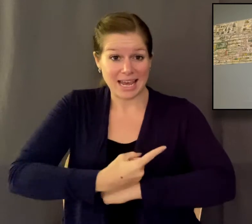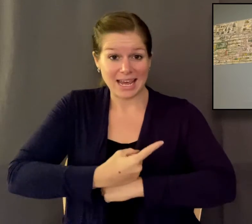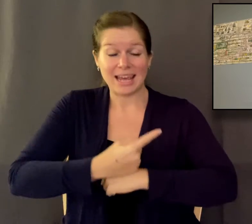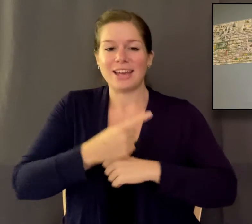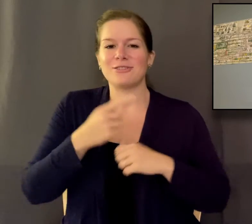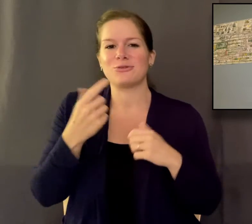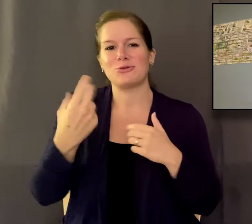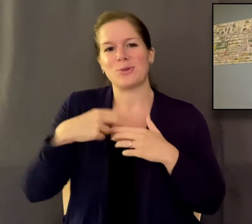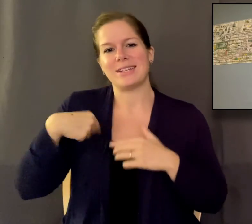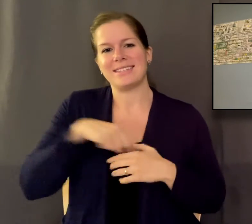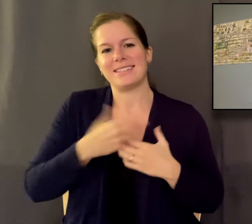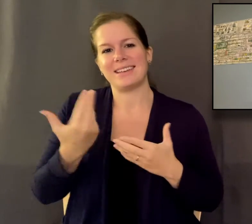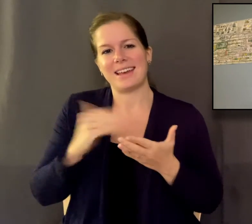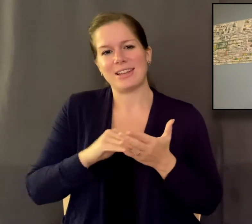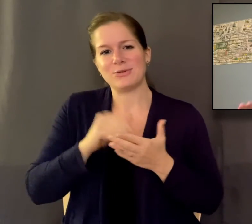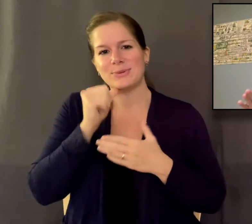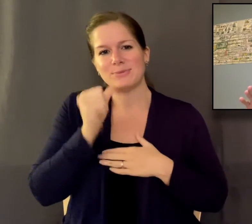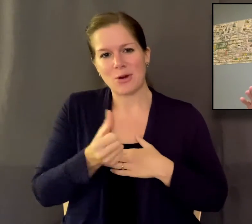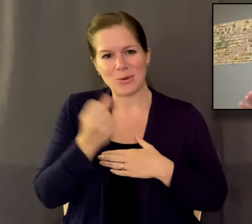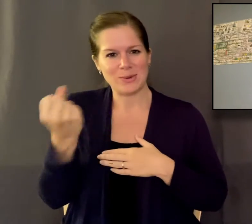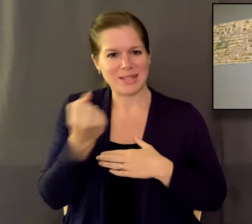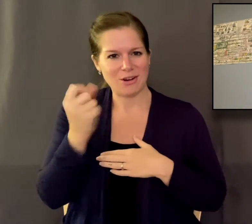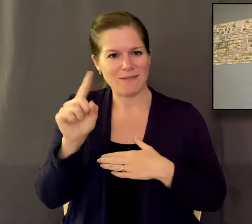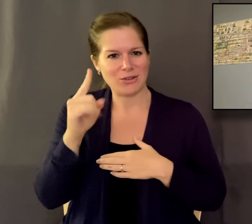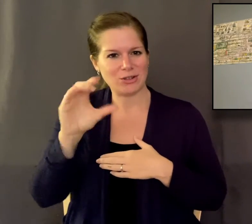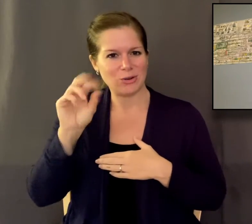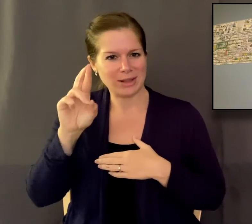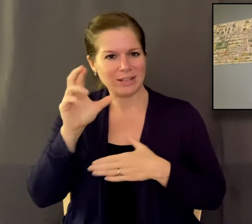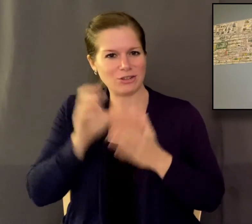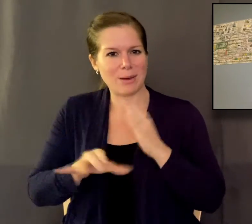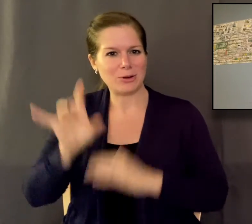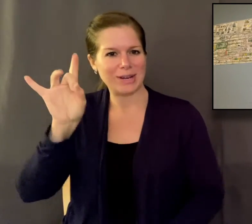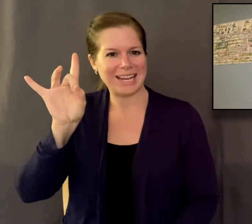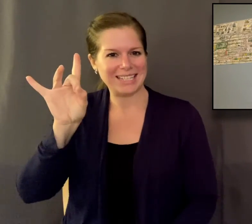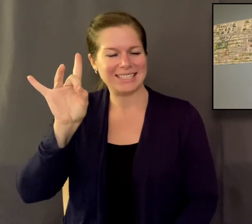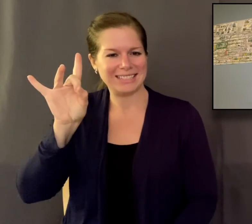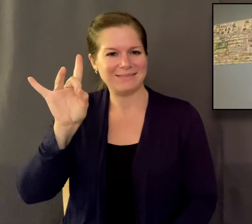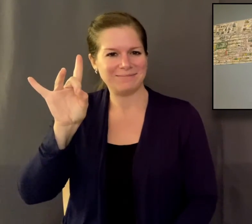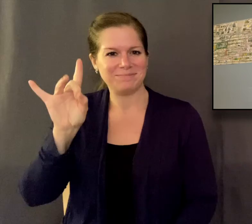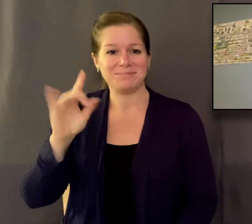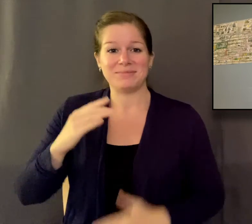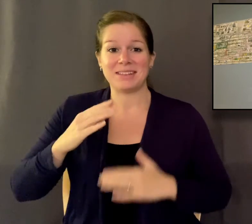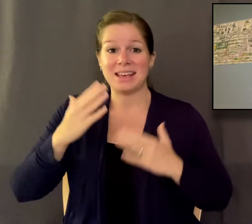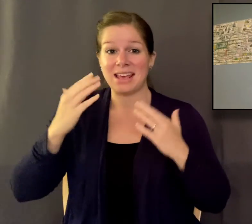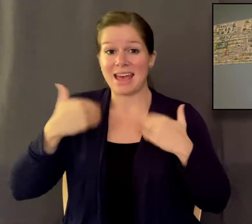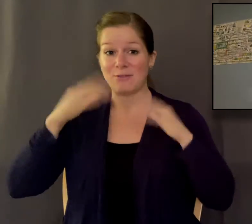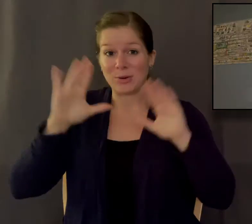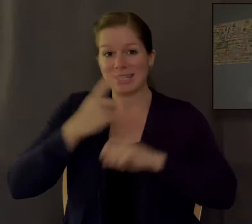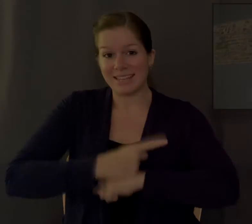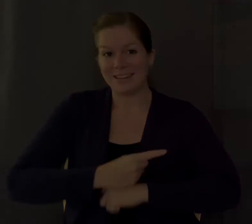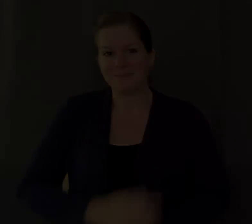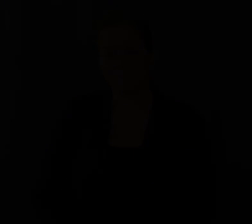join us again tomorrow, Saturday morning, for 1 Corinthians chapter 8 as we continue tomorrow. Have a great day.